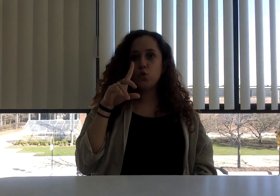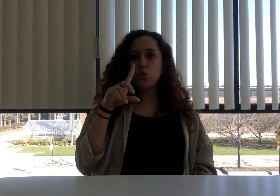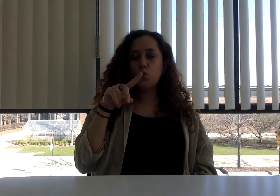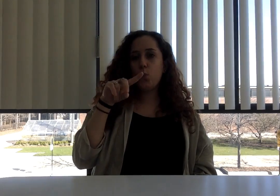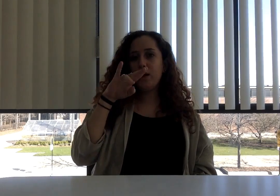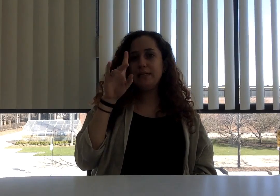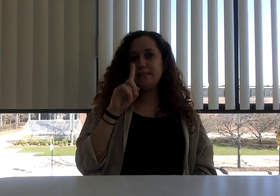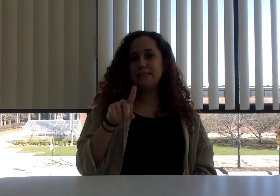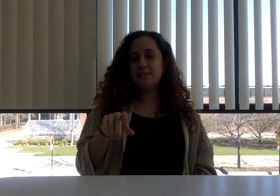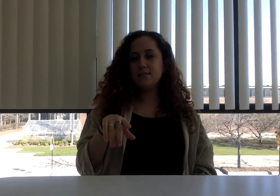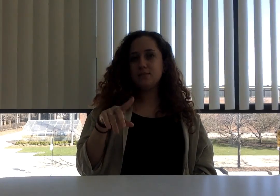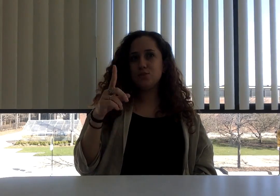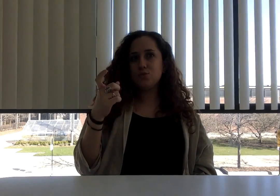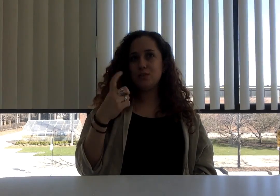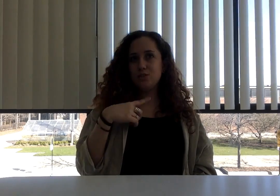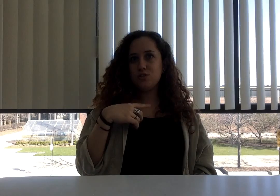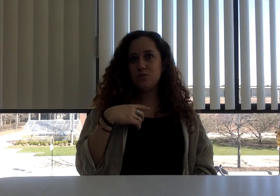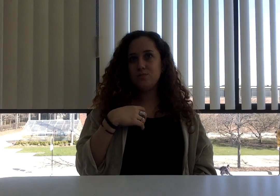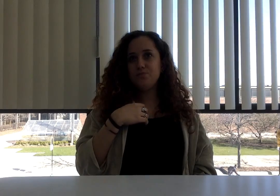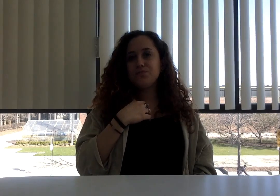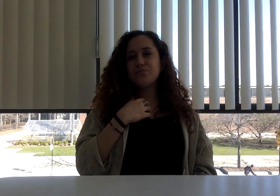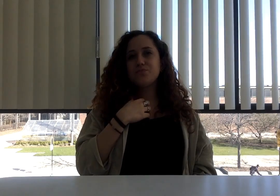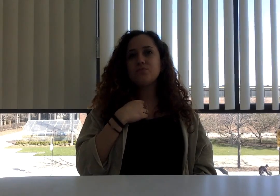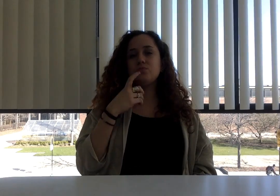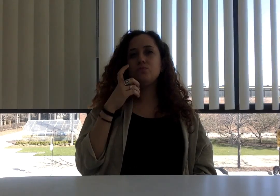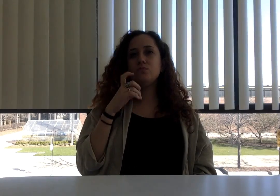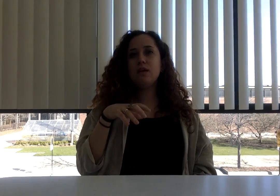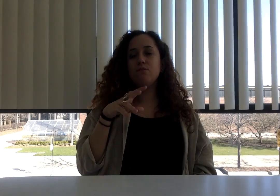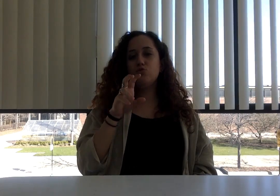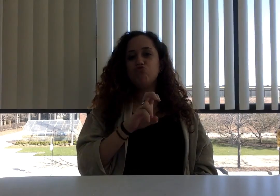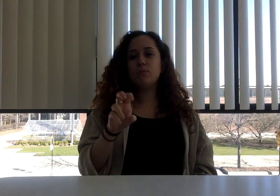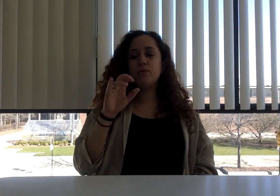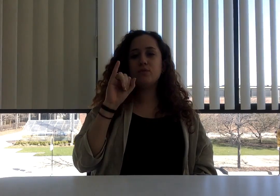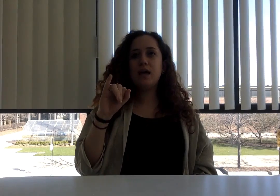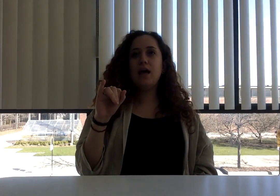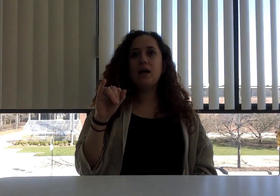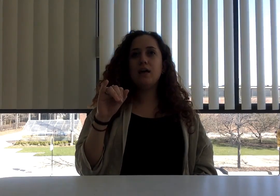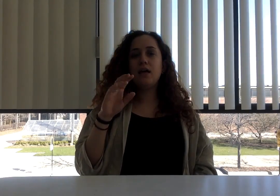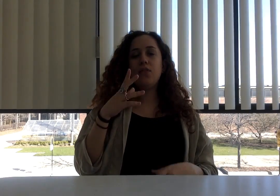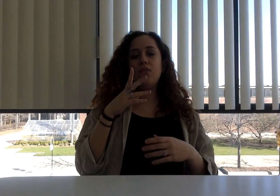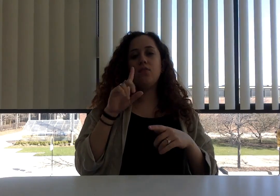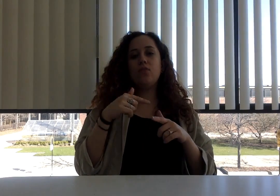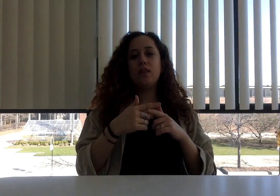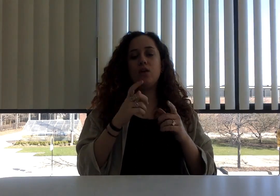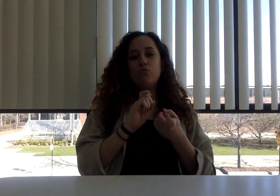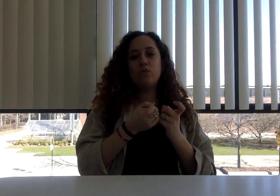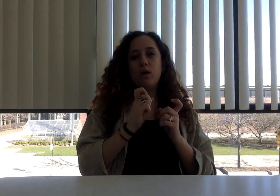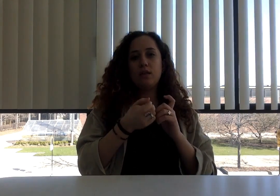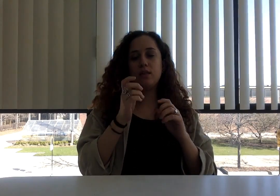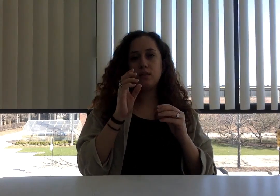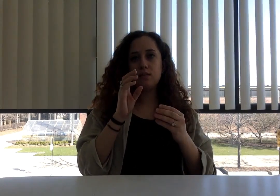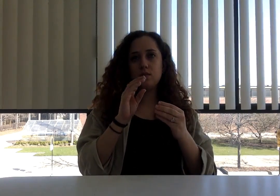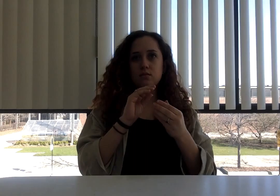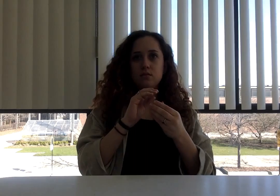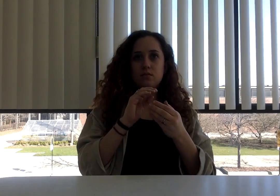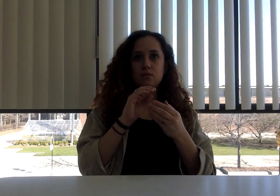and then rewrite the equation or expression to negative 2 minus 7I, and the conjugate of that was negative 2 plus